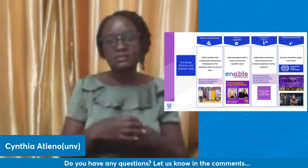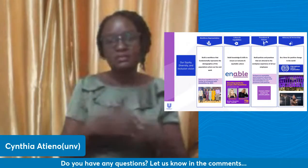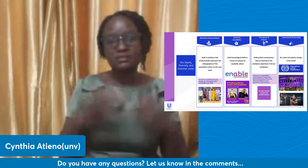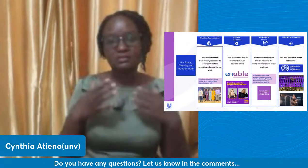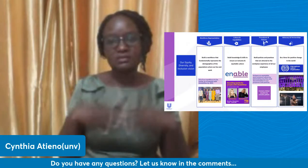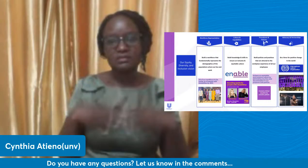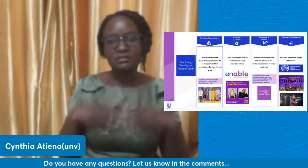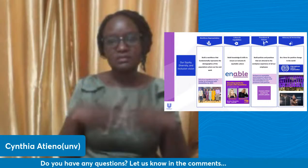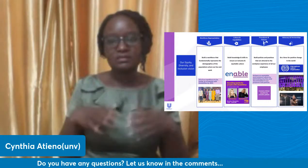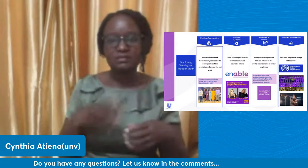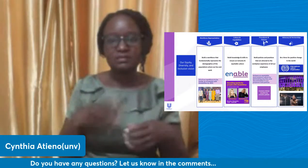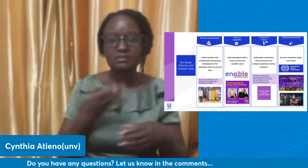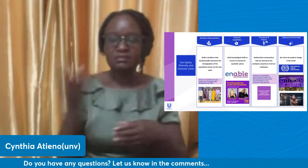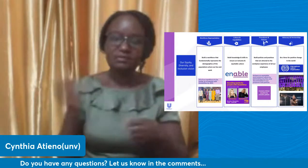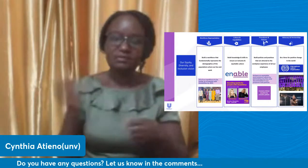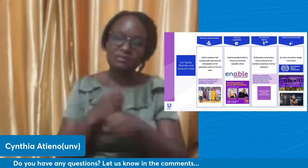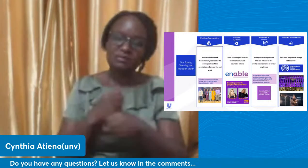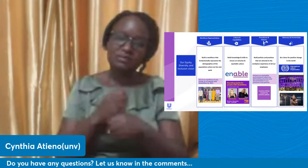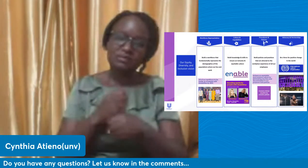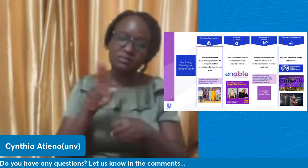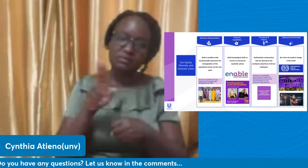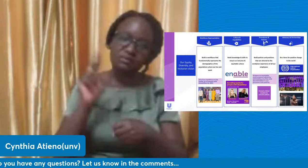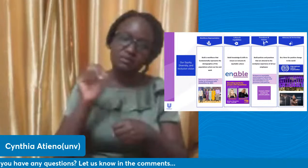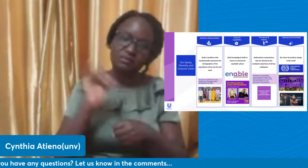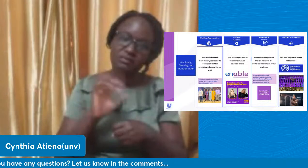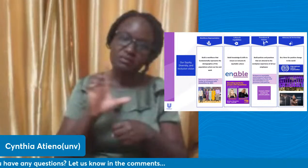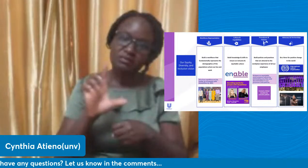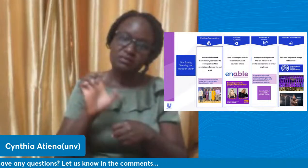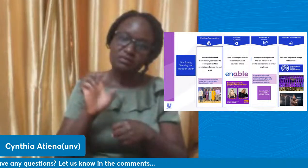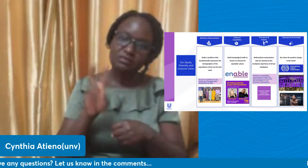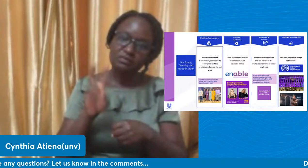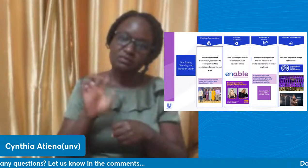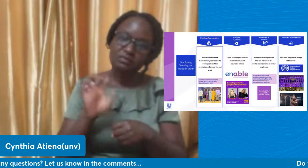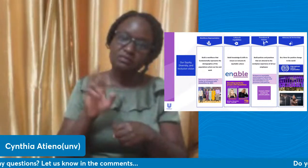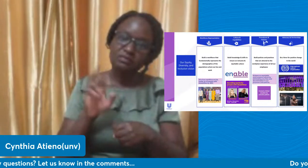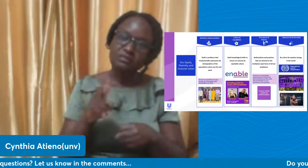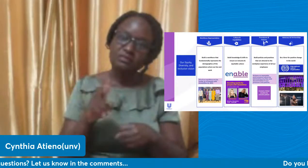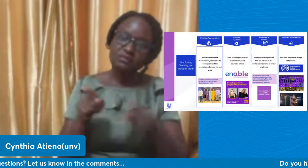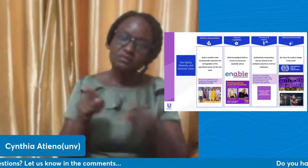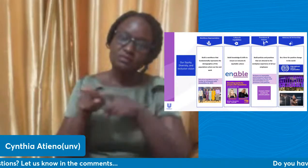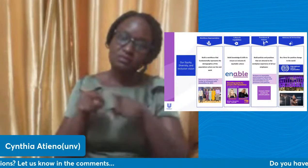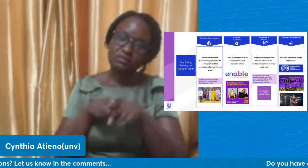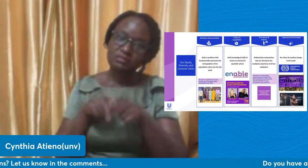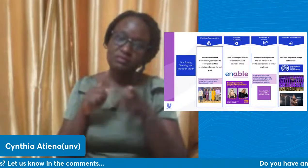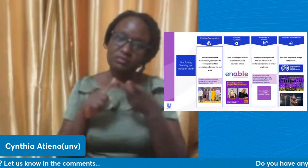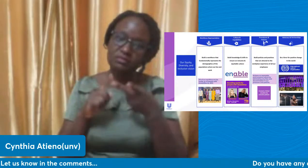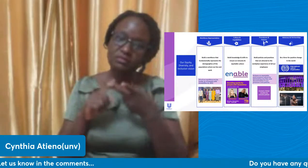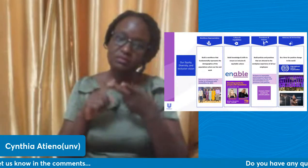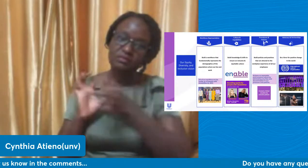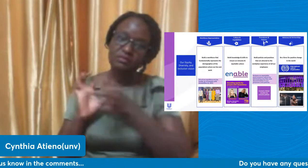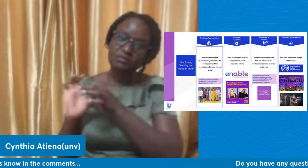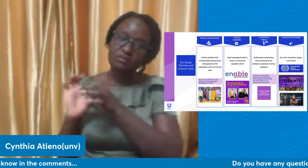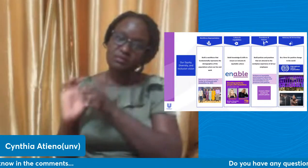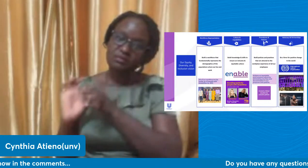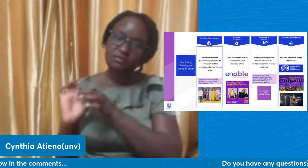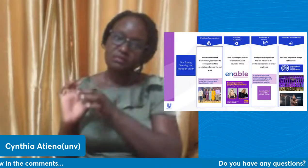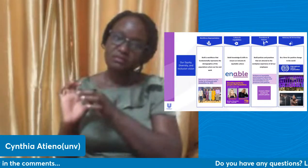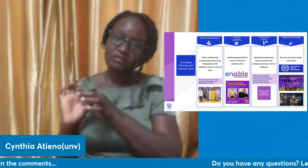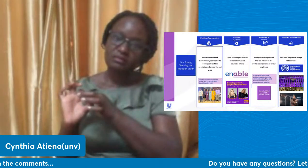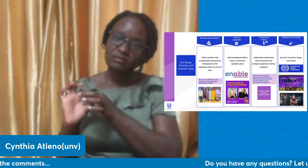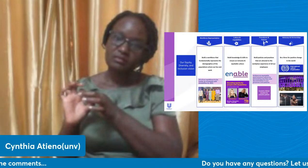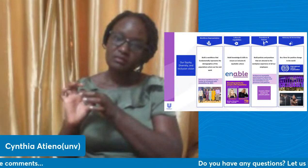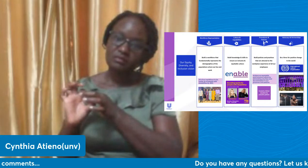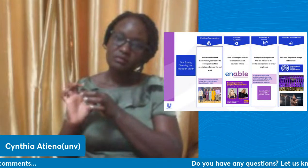Unilever. The second pillar is really about the culture and capabilities, and making sure that we drive an